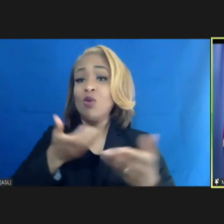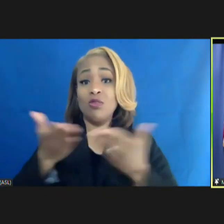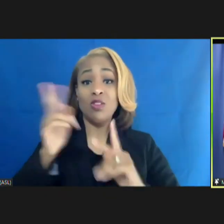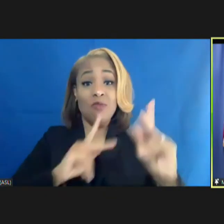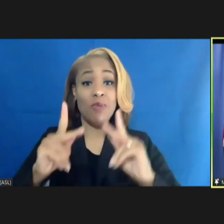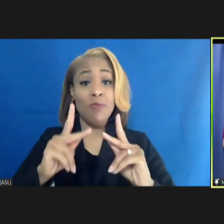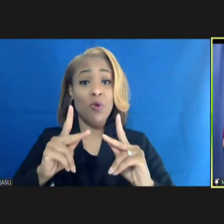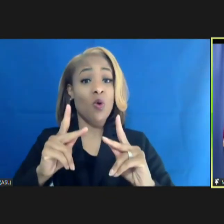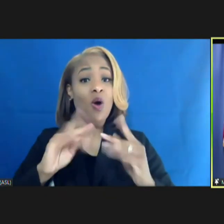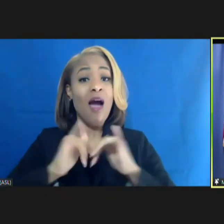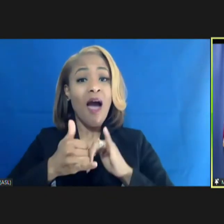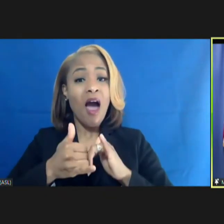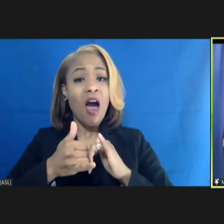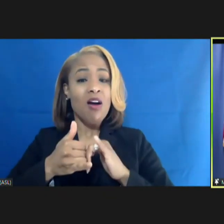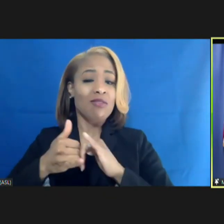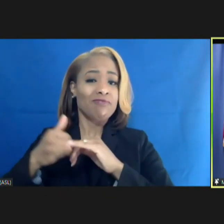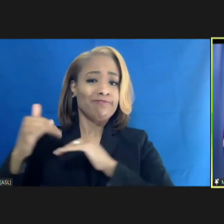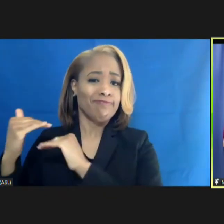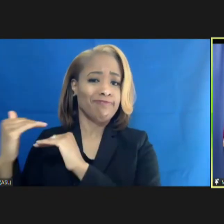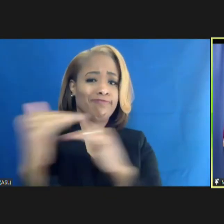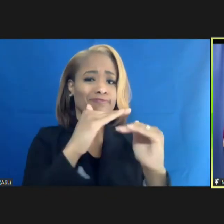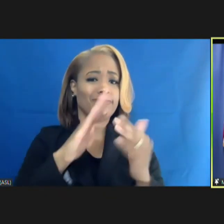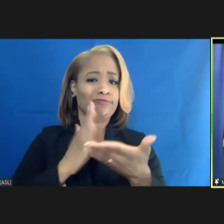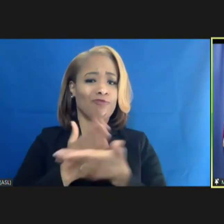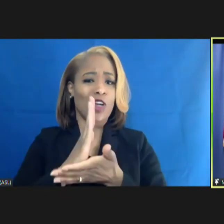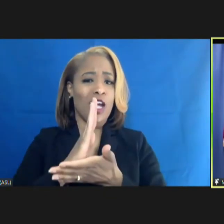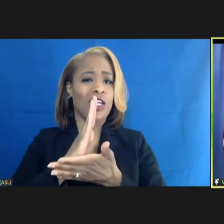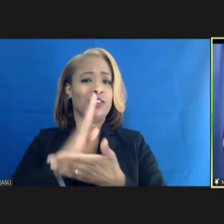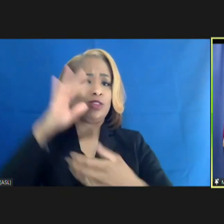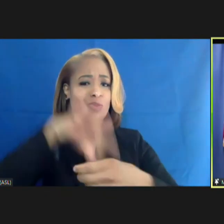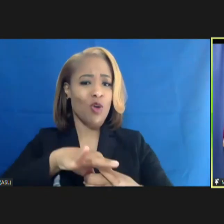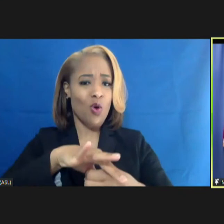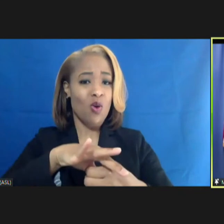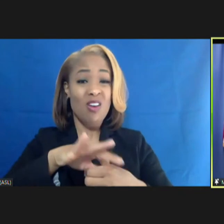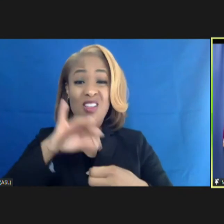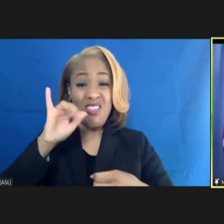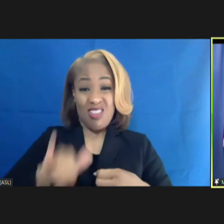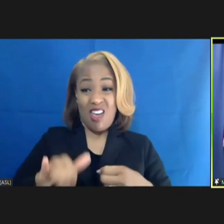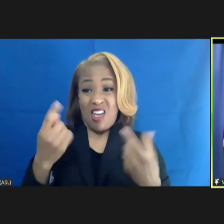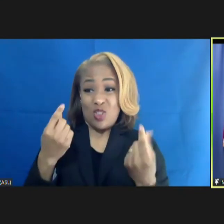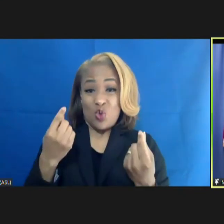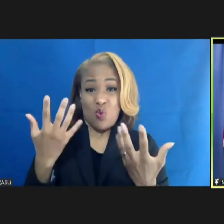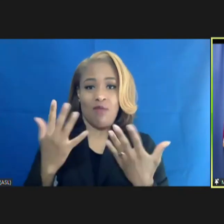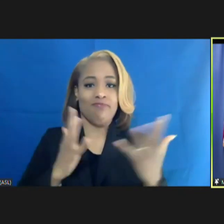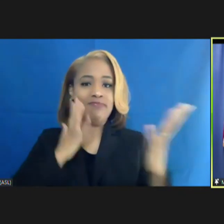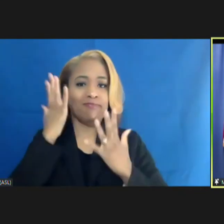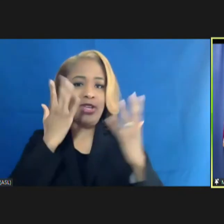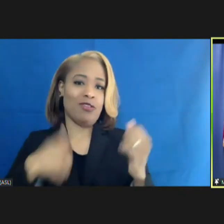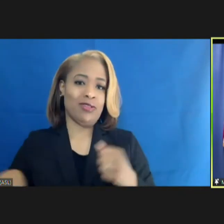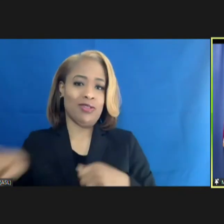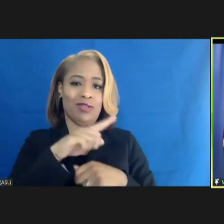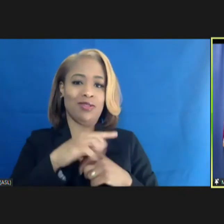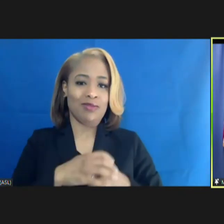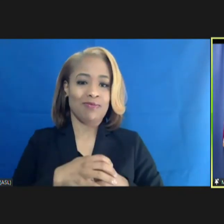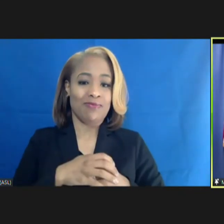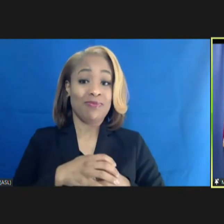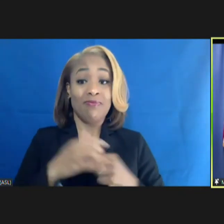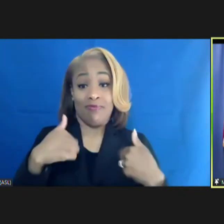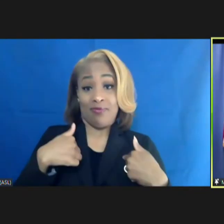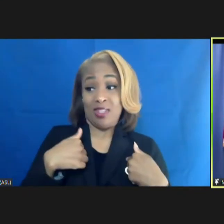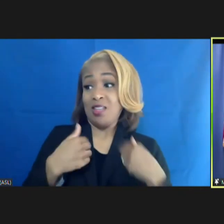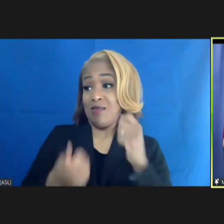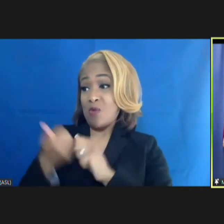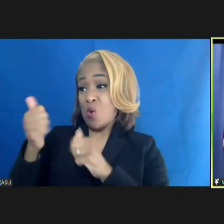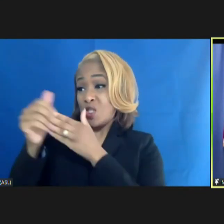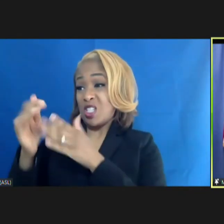their voices. Instead, you embarrass all of us. So what comes next? I and the majority of leaders in